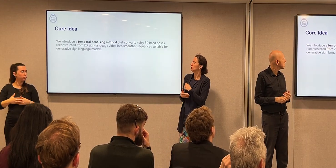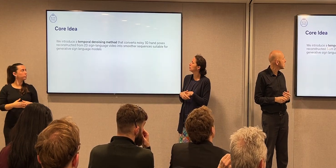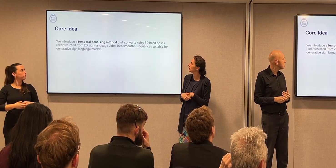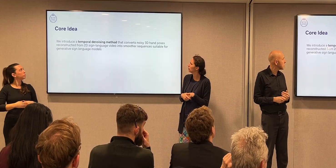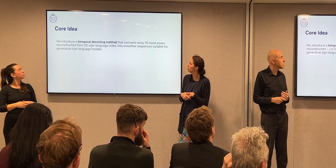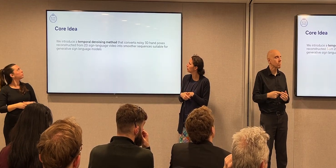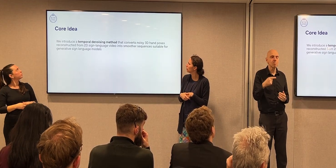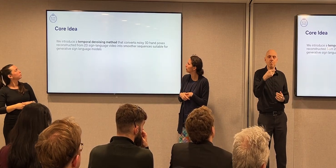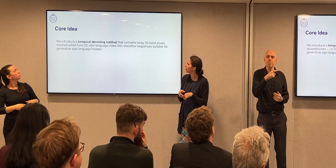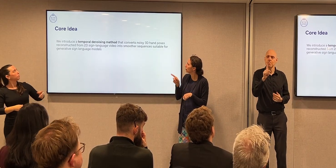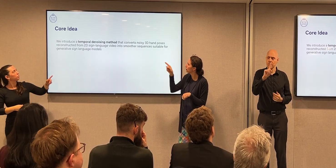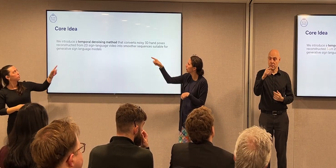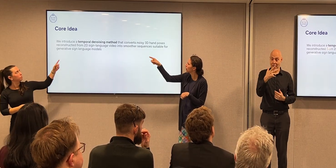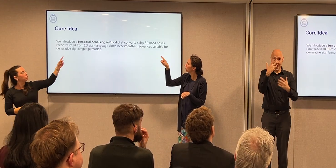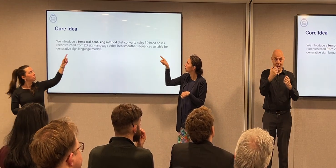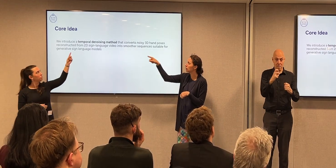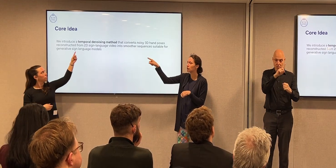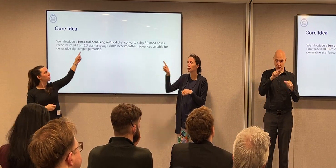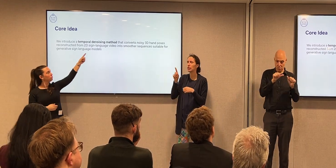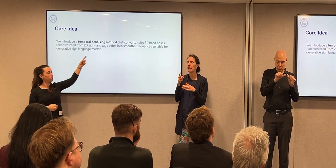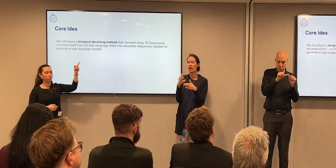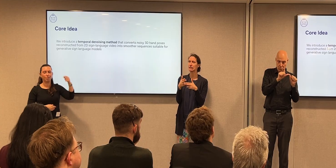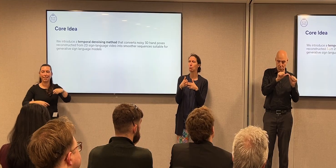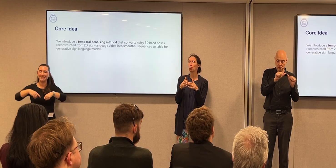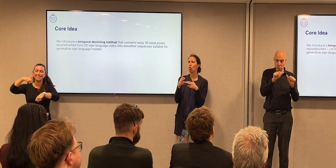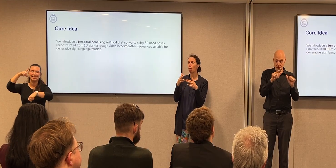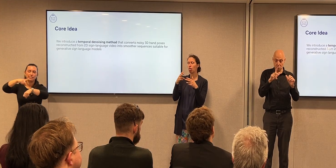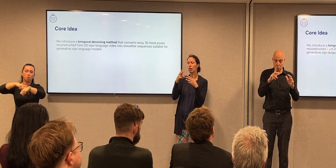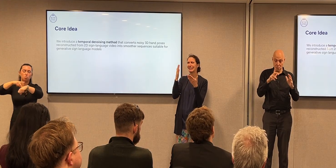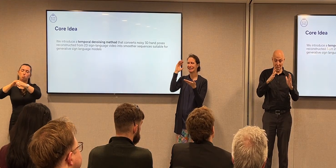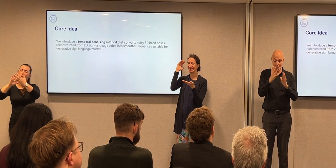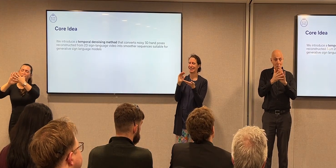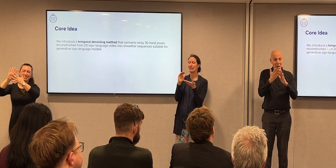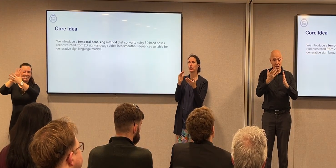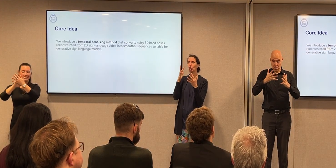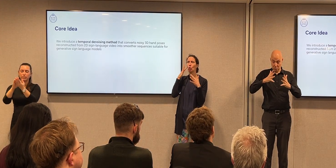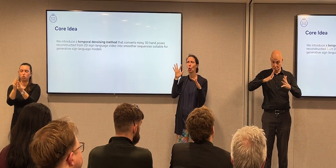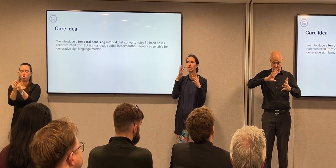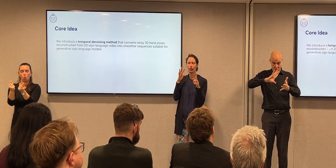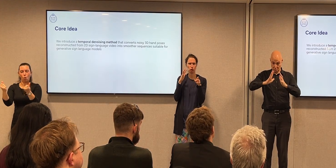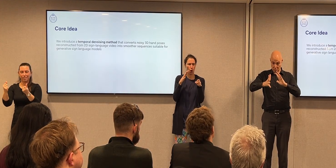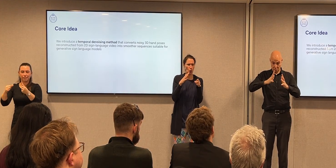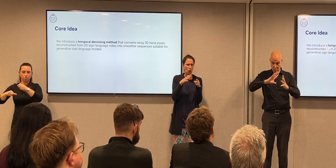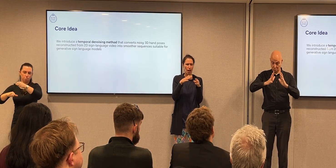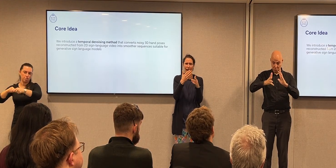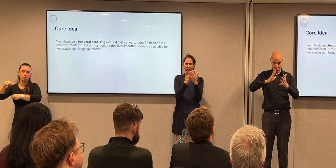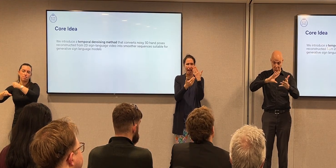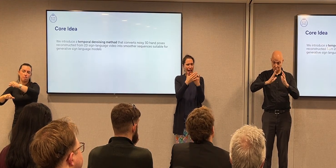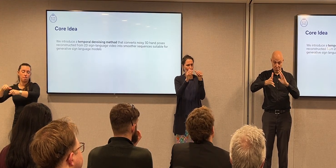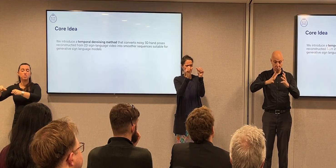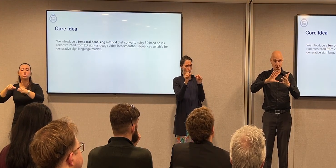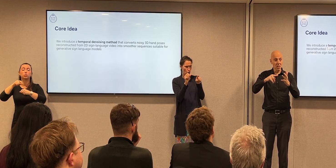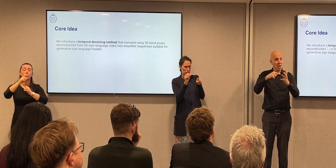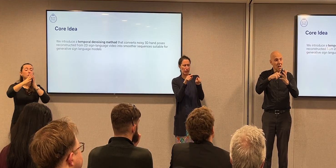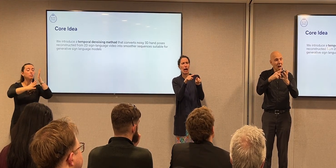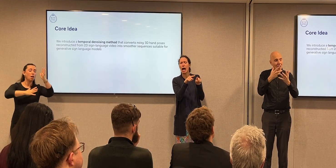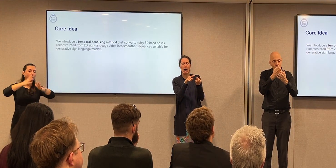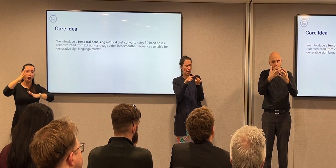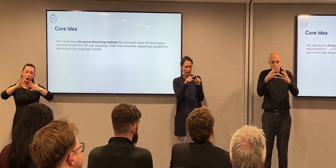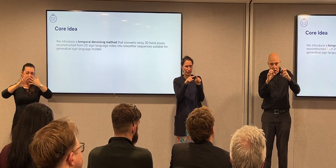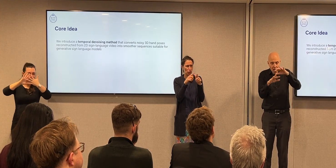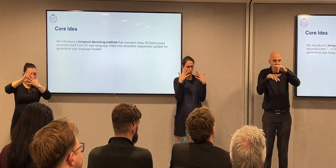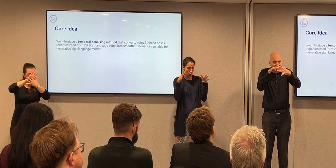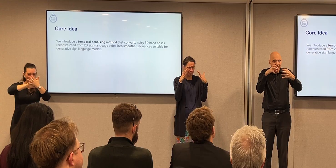worked on a temporal denoising method that converts noisy 3D hand pose sequences reconstructed from